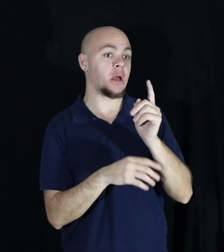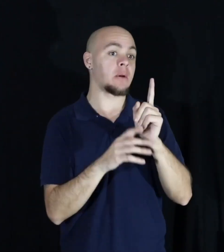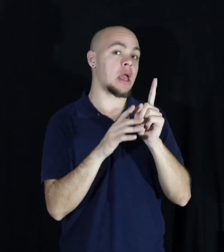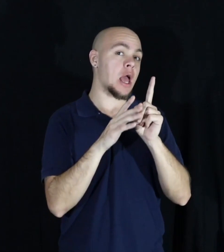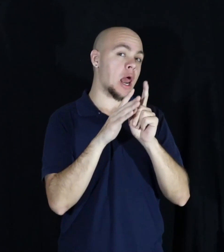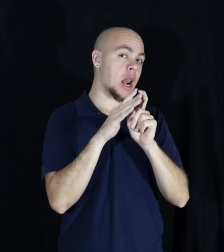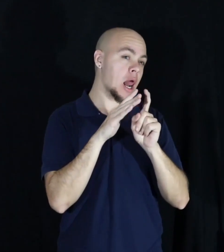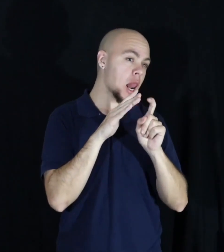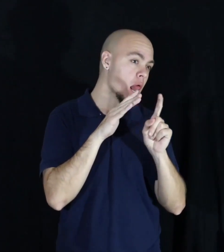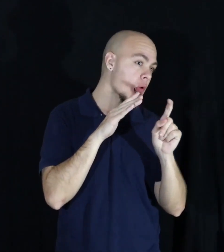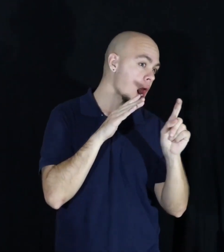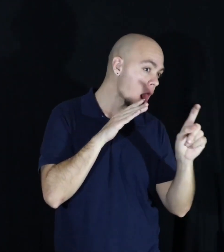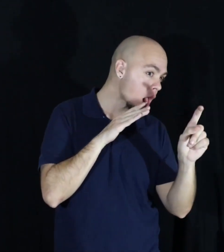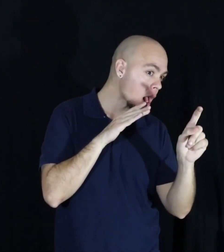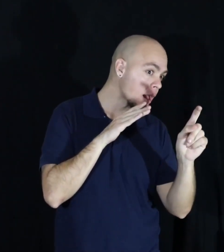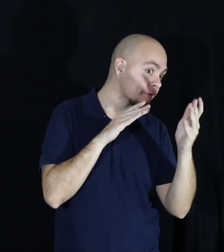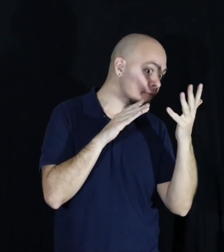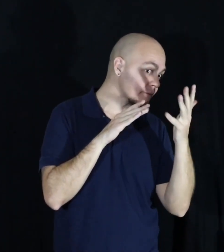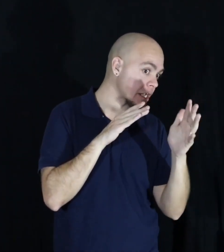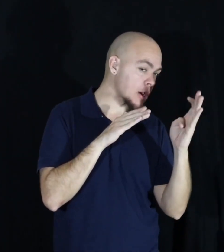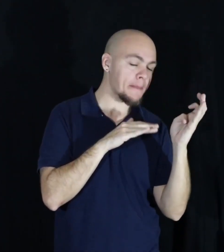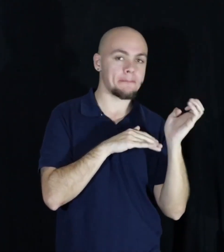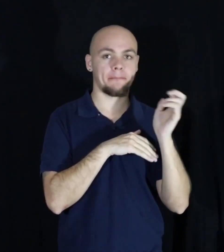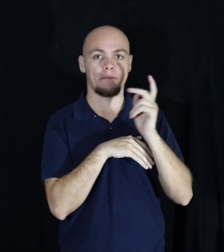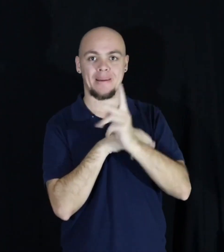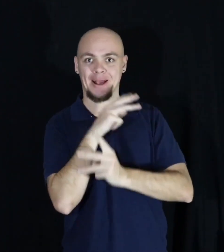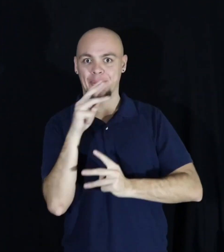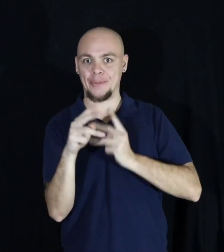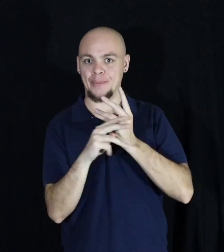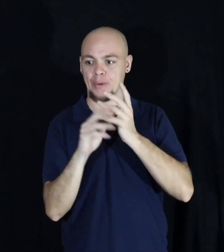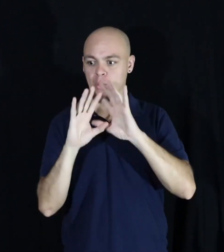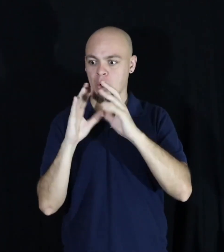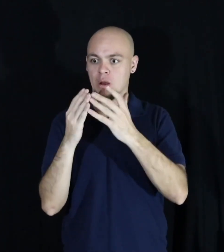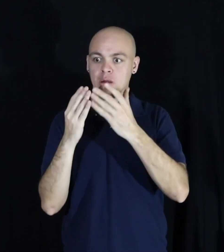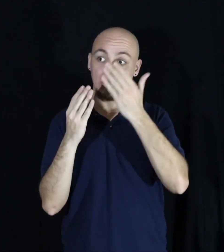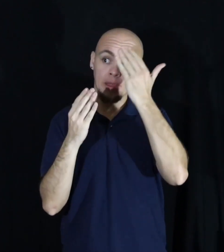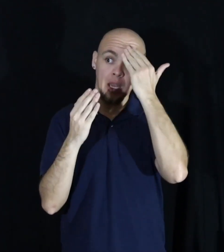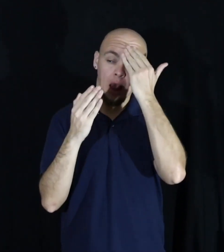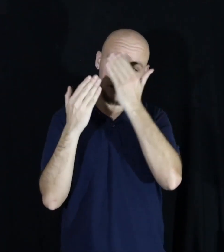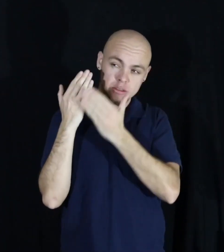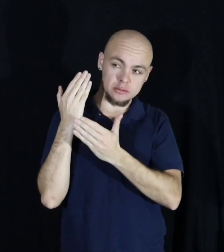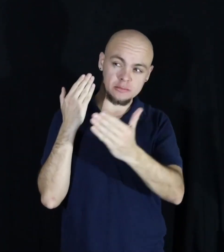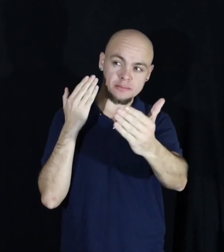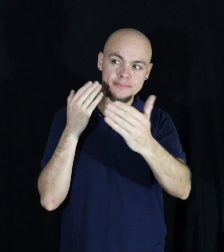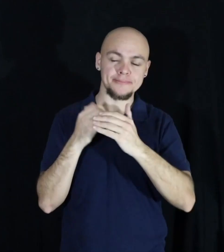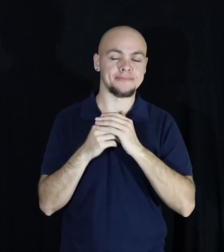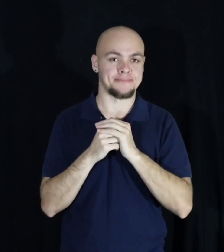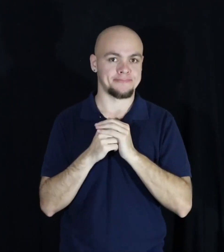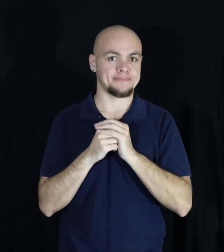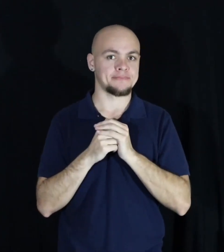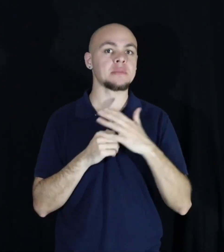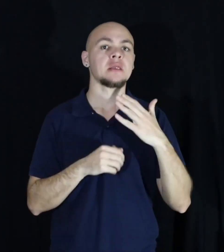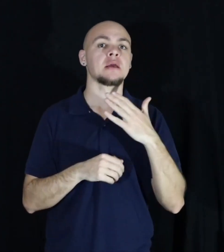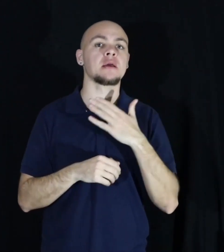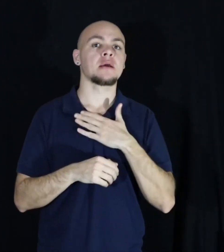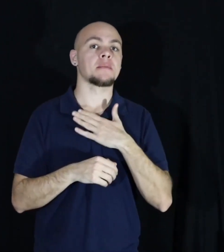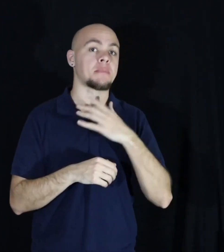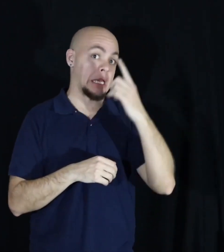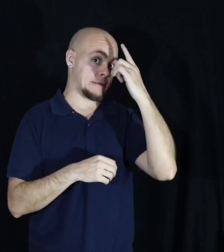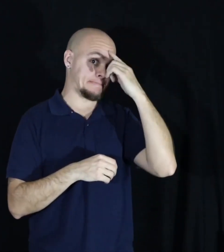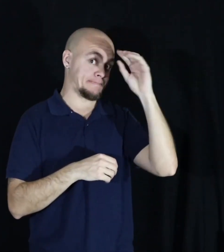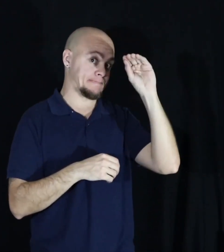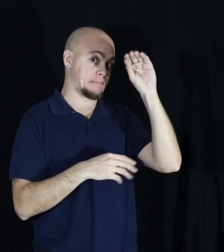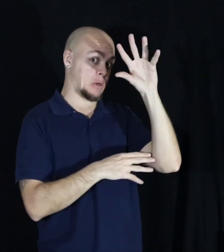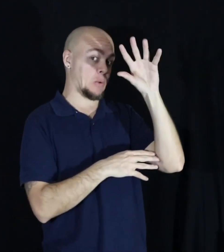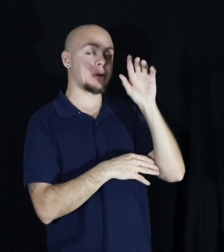nature, but we're meant to return to the world with insights about its path forward. After my epiphany-inducing